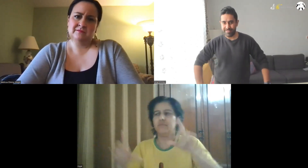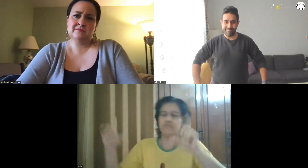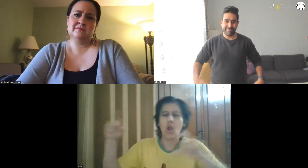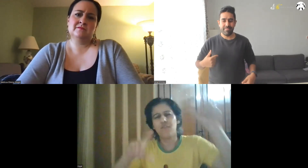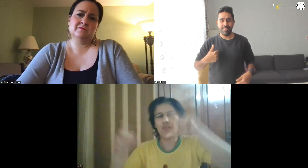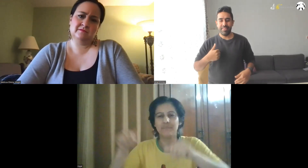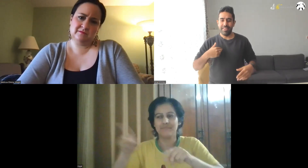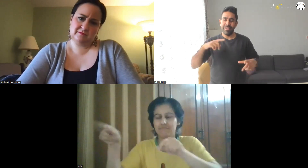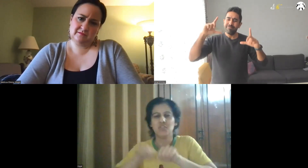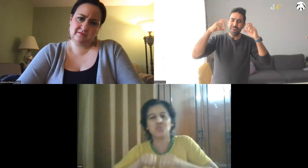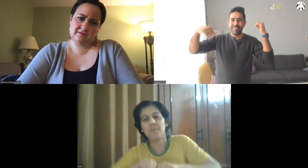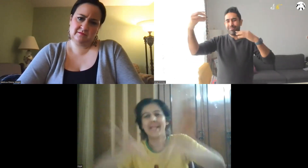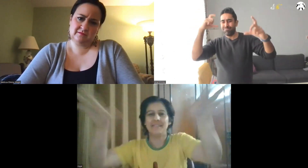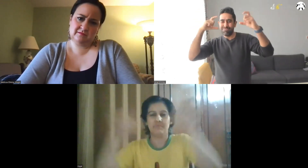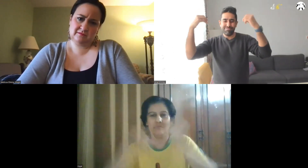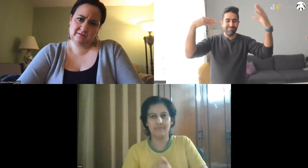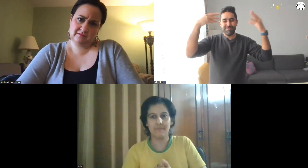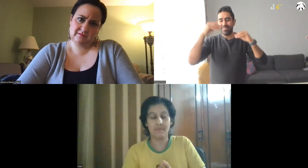and this discomfort related to wearing shorts.